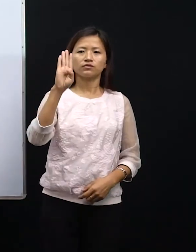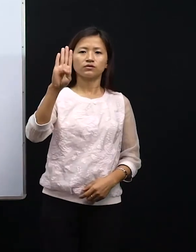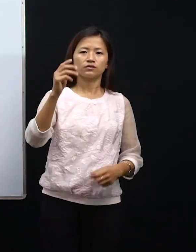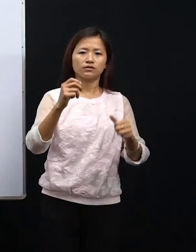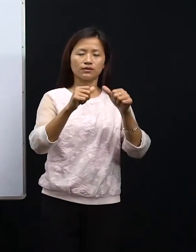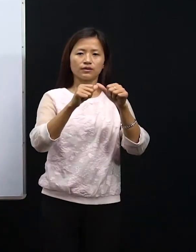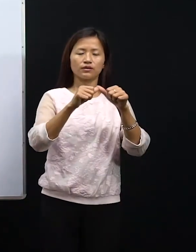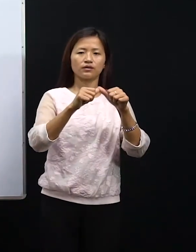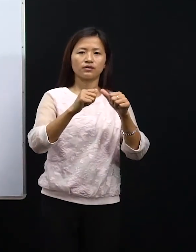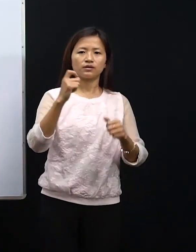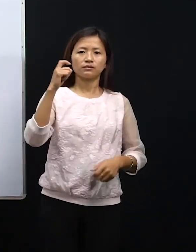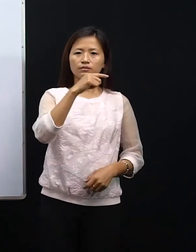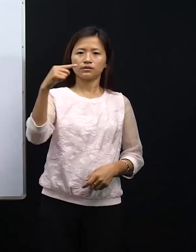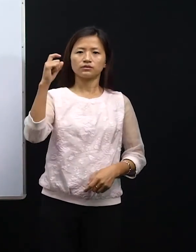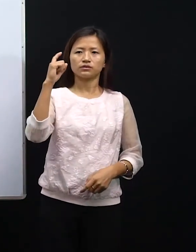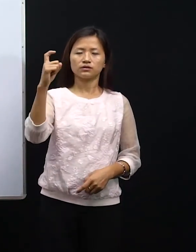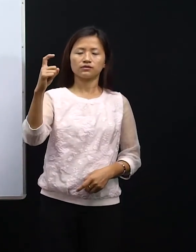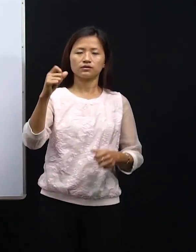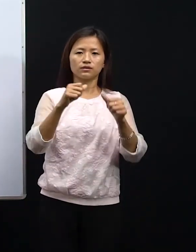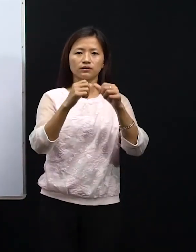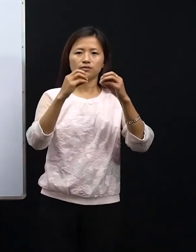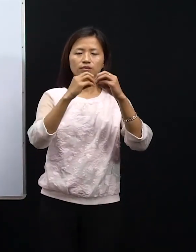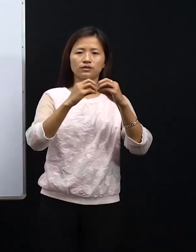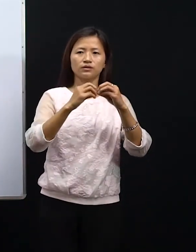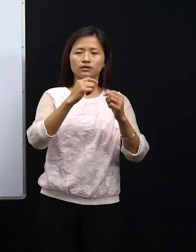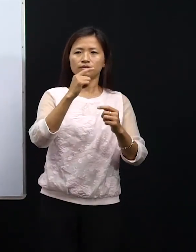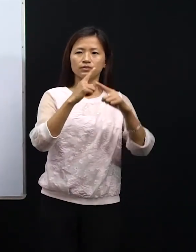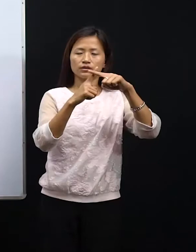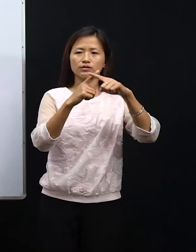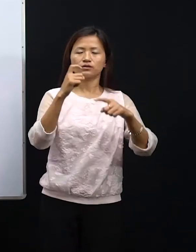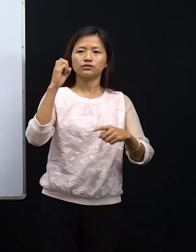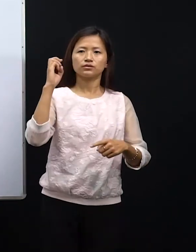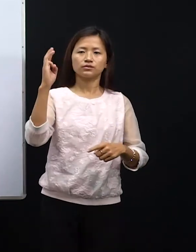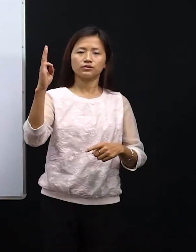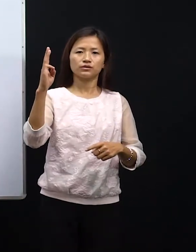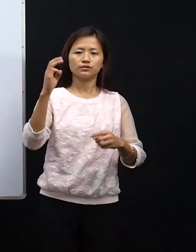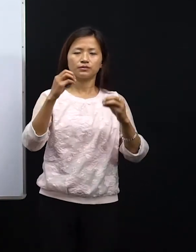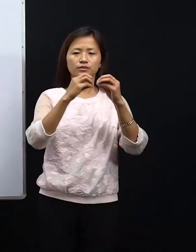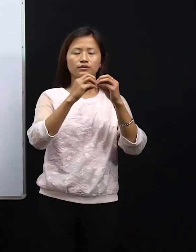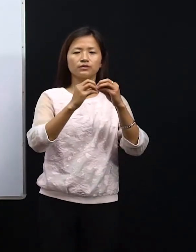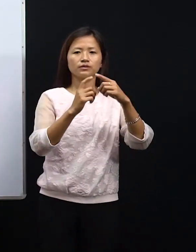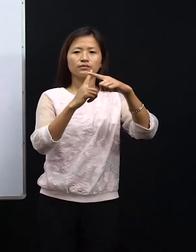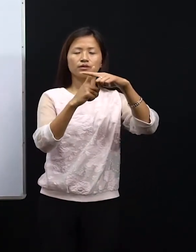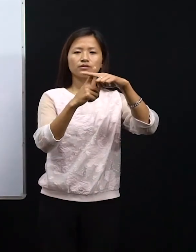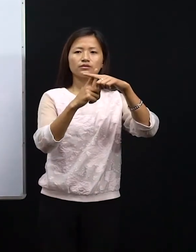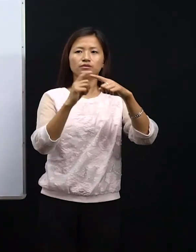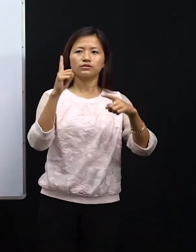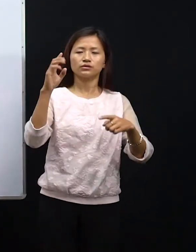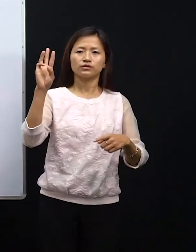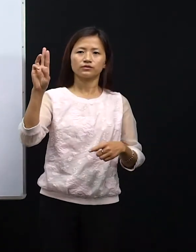4a minus 7ab plus 3b plus 12